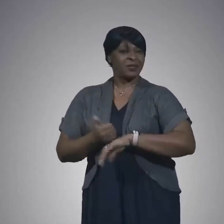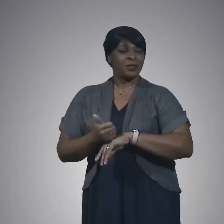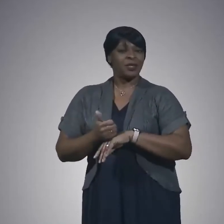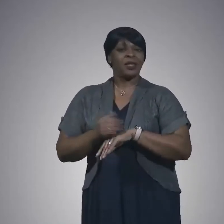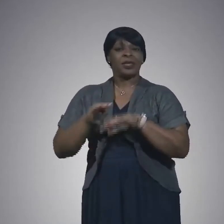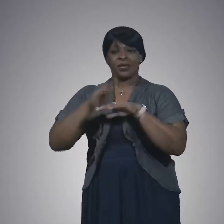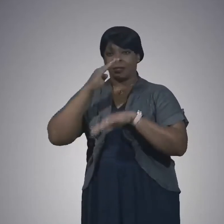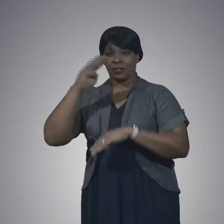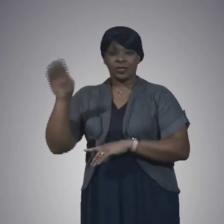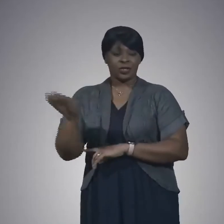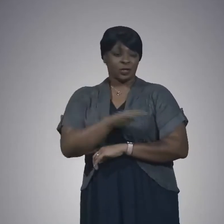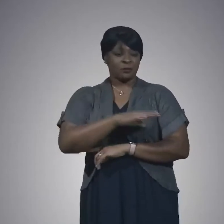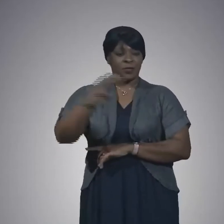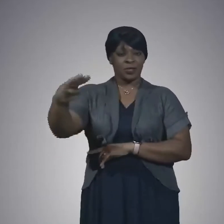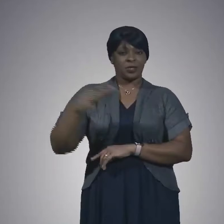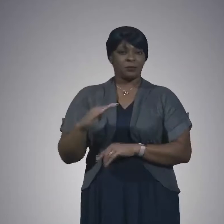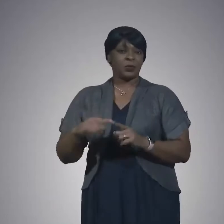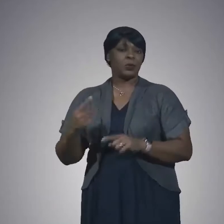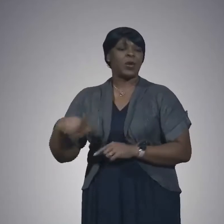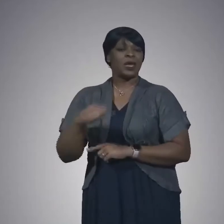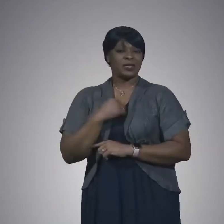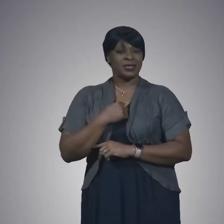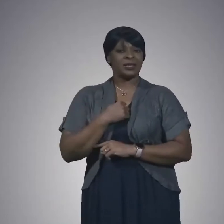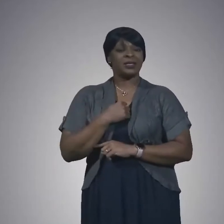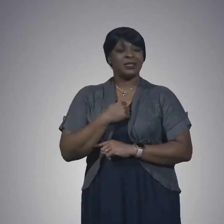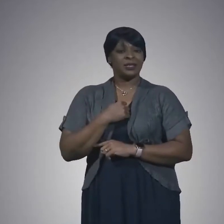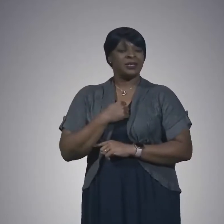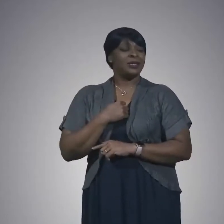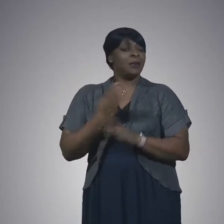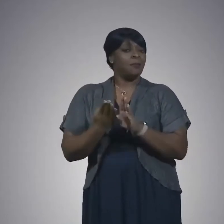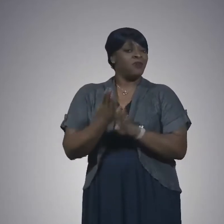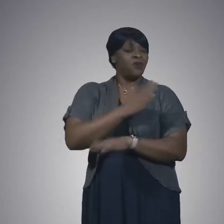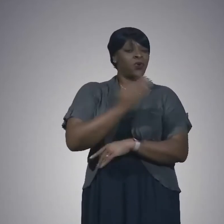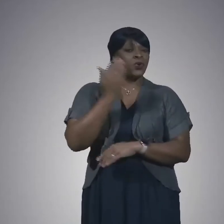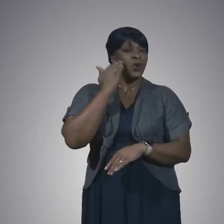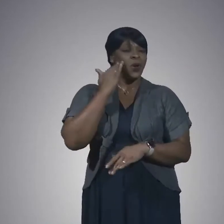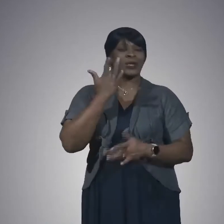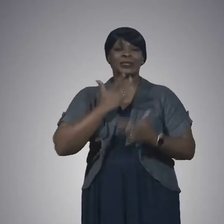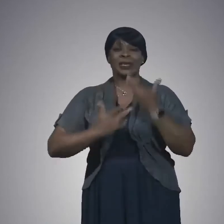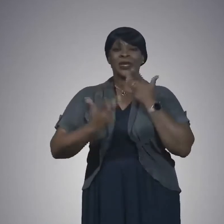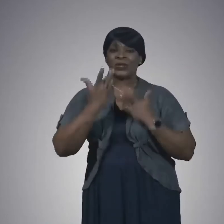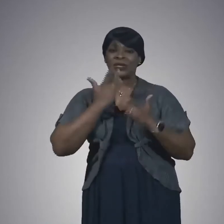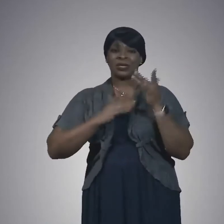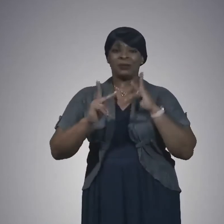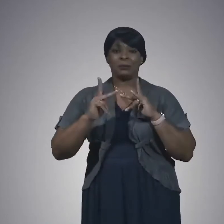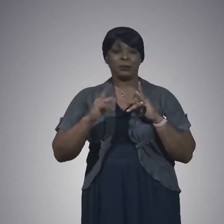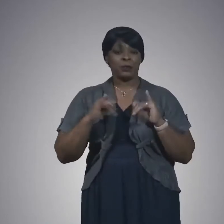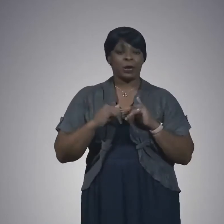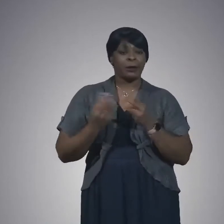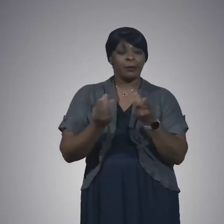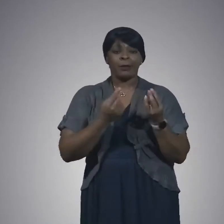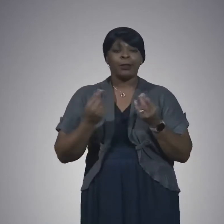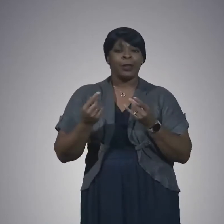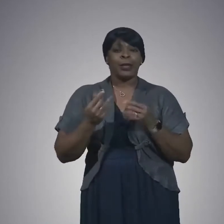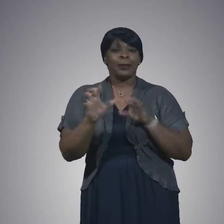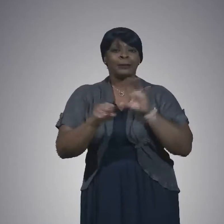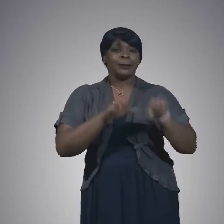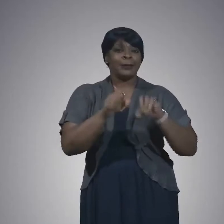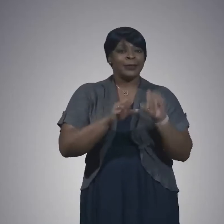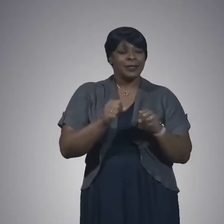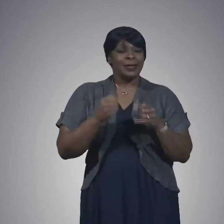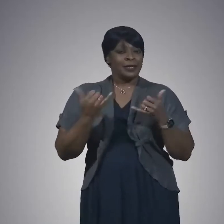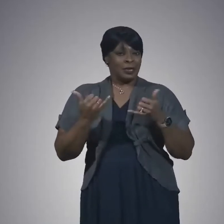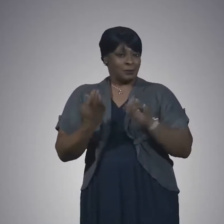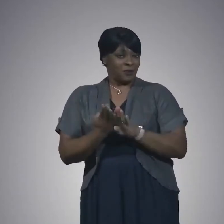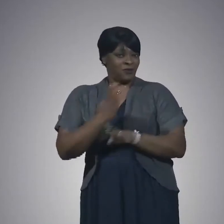that vaccine directly to us. Early on, as you know, there was scarcity and everybody was scrambling. And early on, we also had a